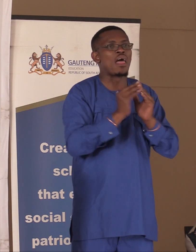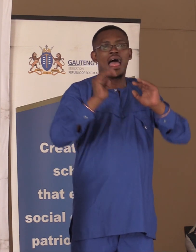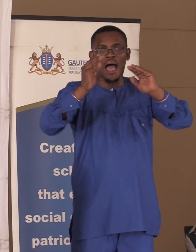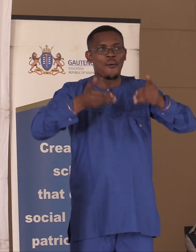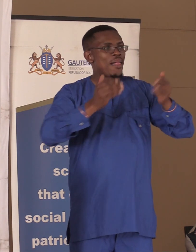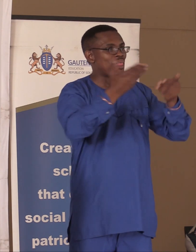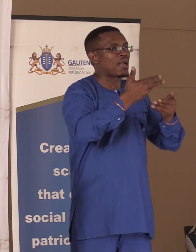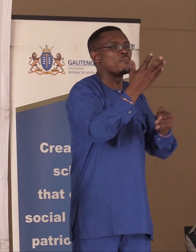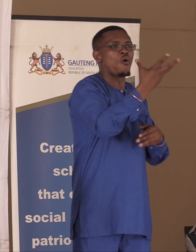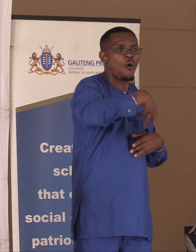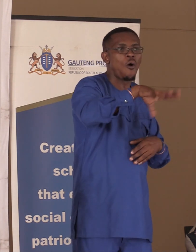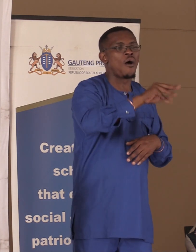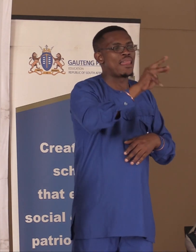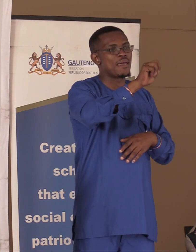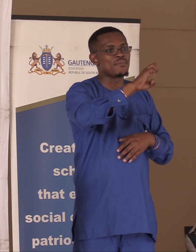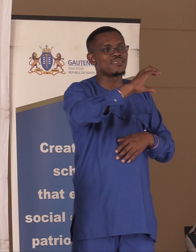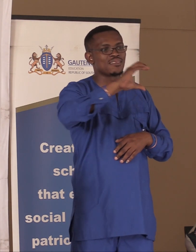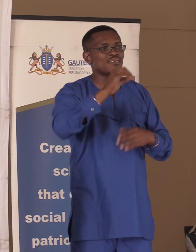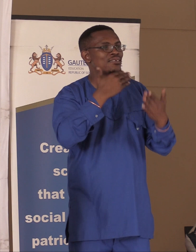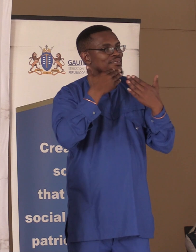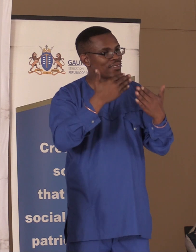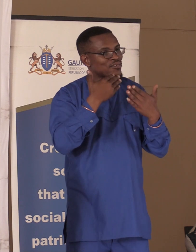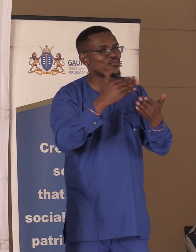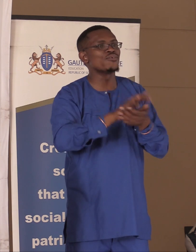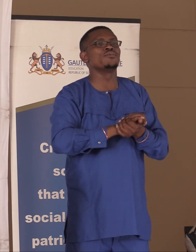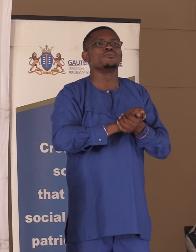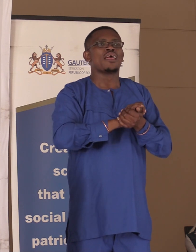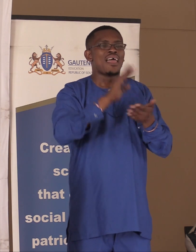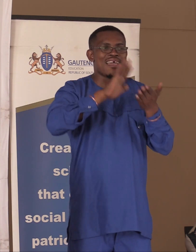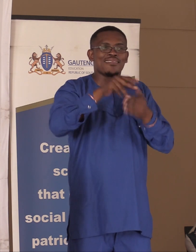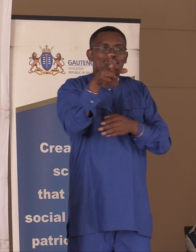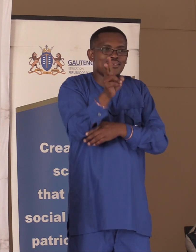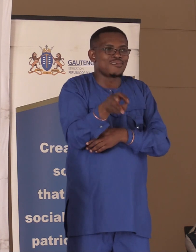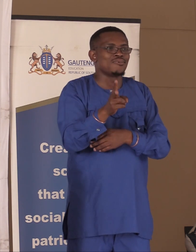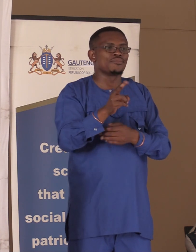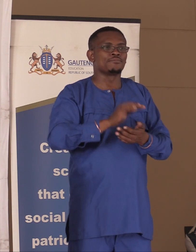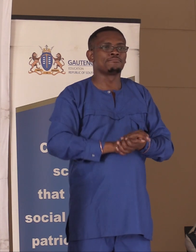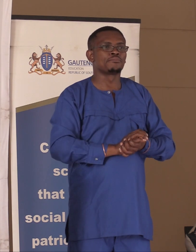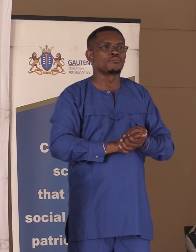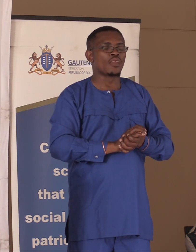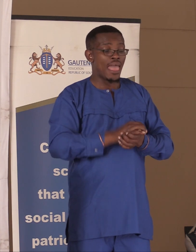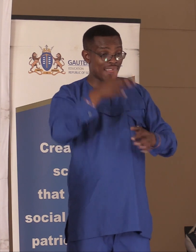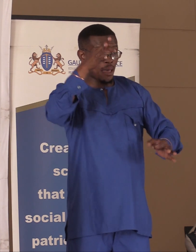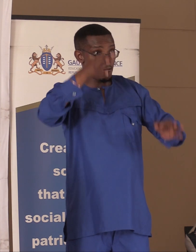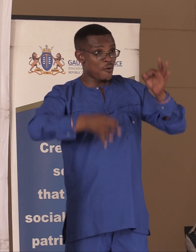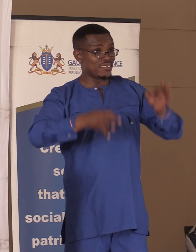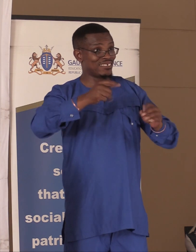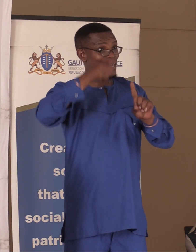you all, MEC, thank you very much, and again, as a